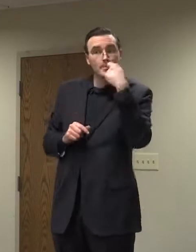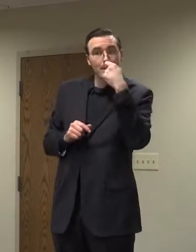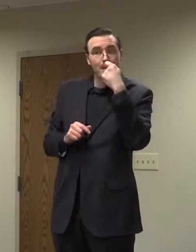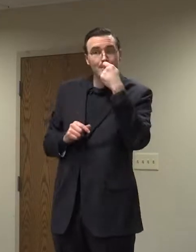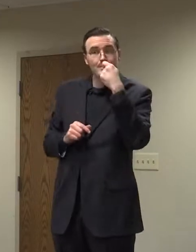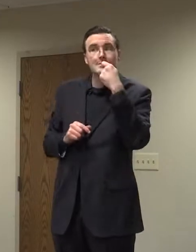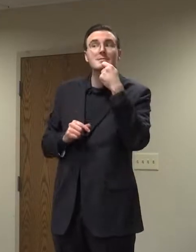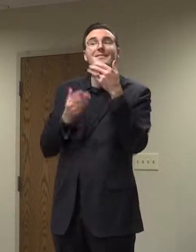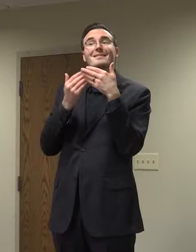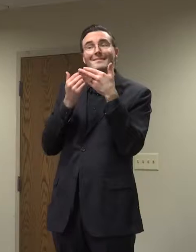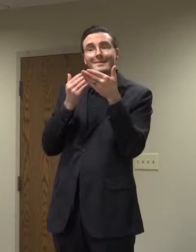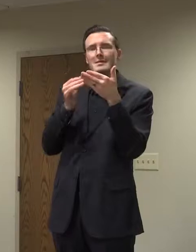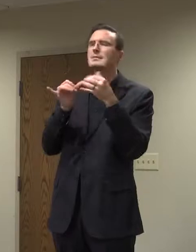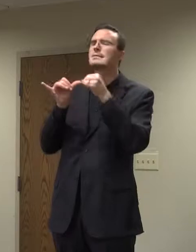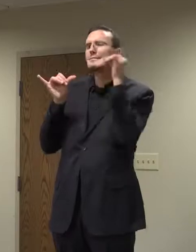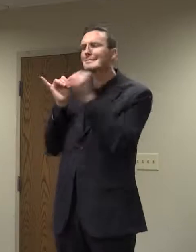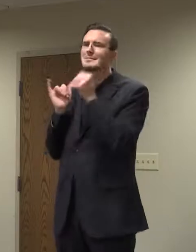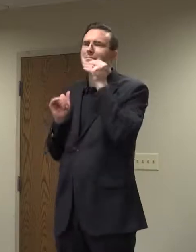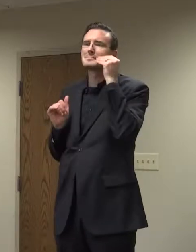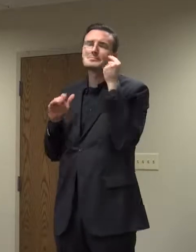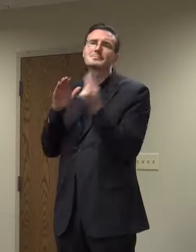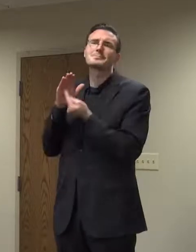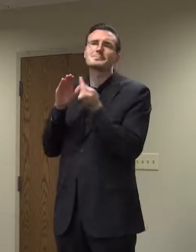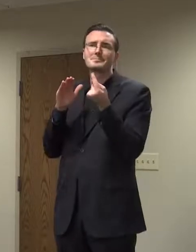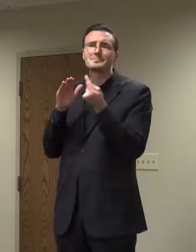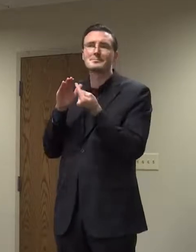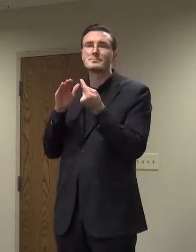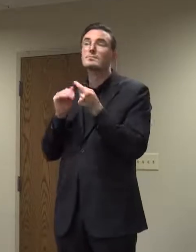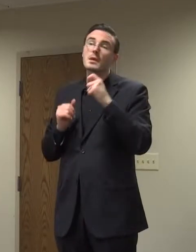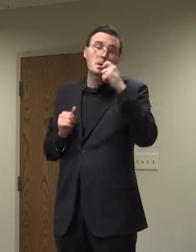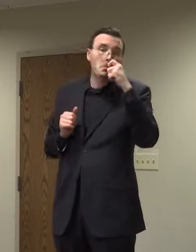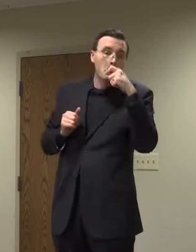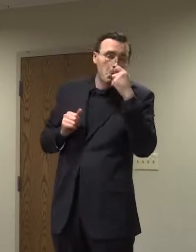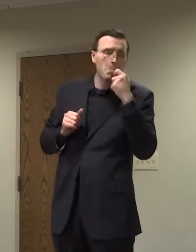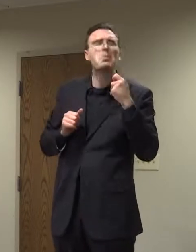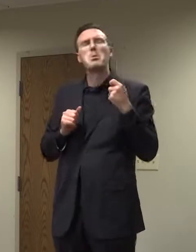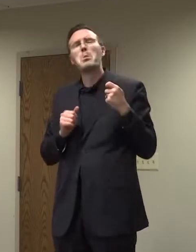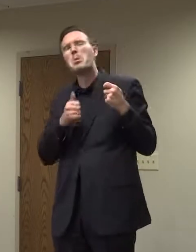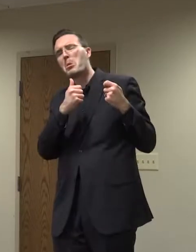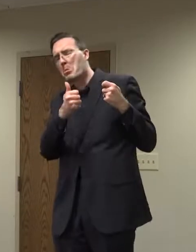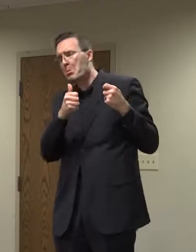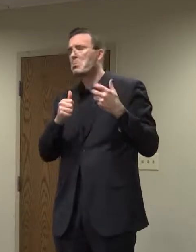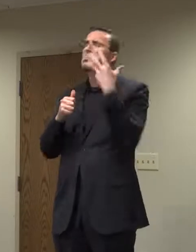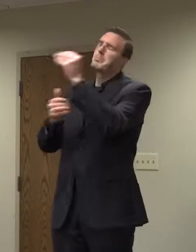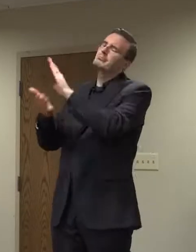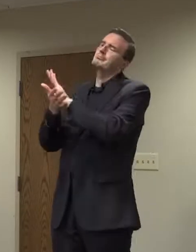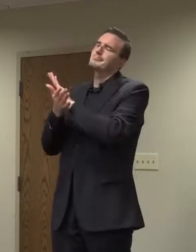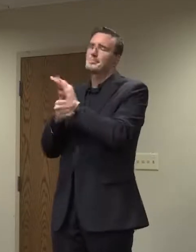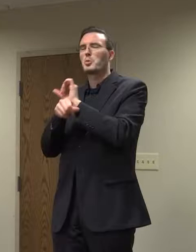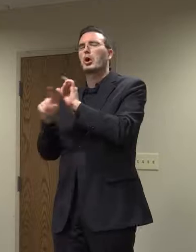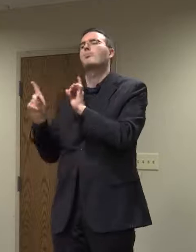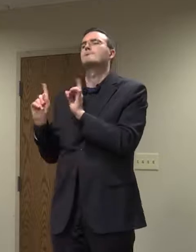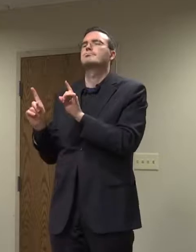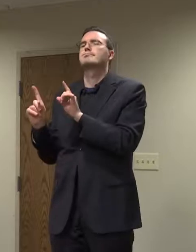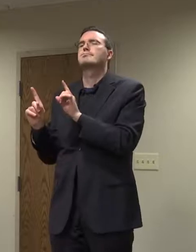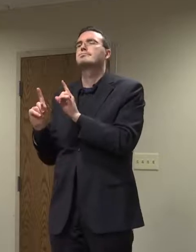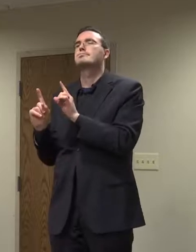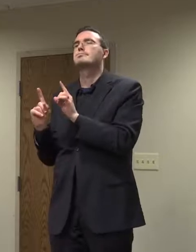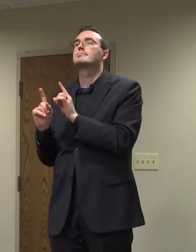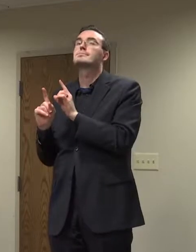to your workplace or school and then finish out the week only to find out you have a positive test result. Now, I've